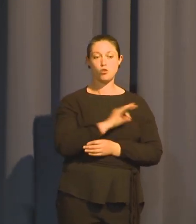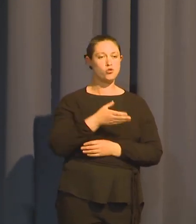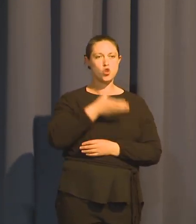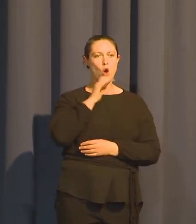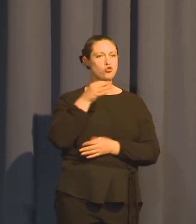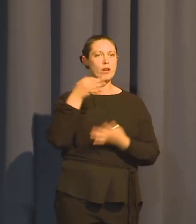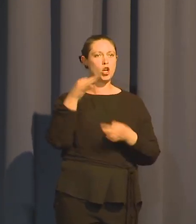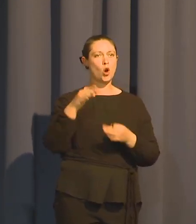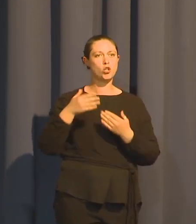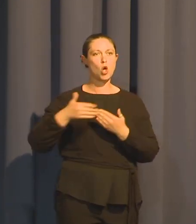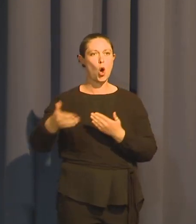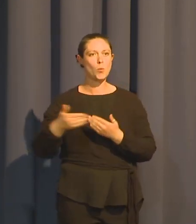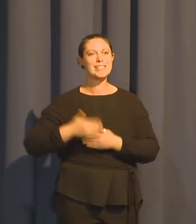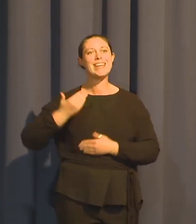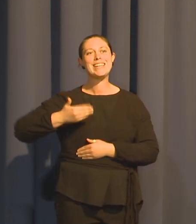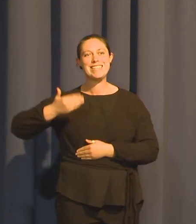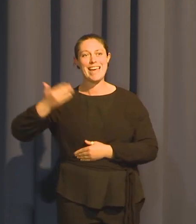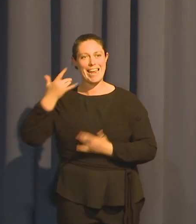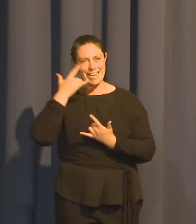Drink notice.